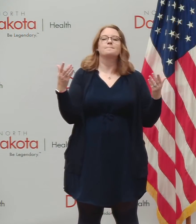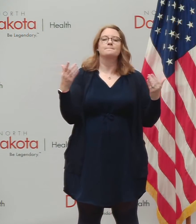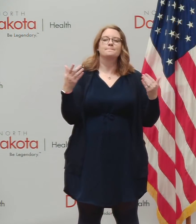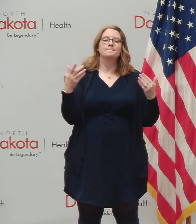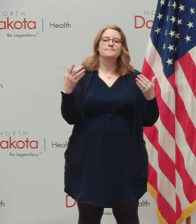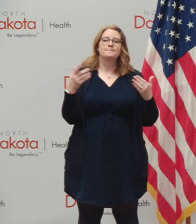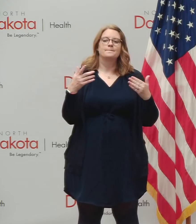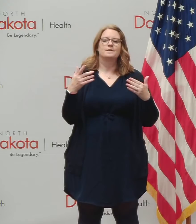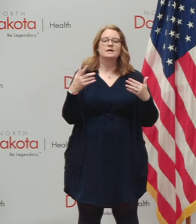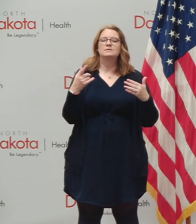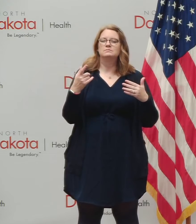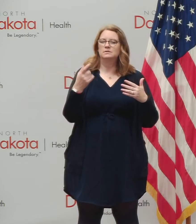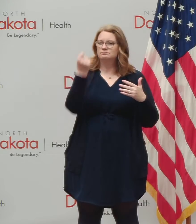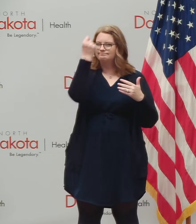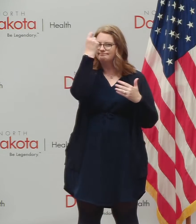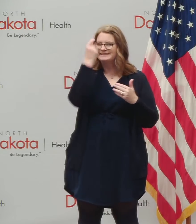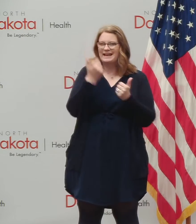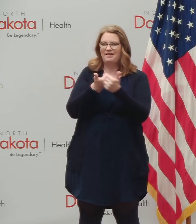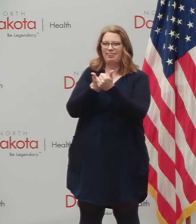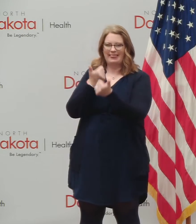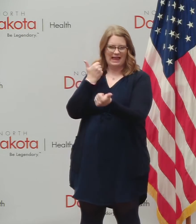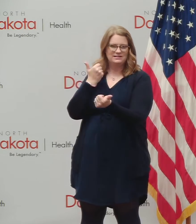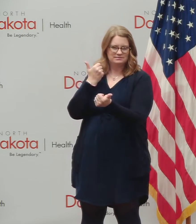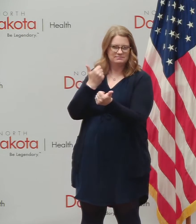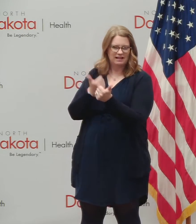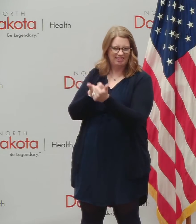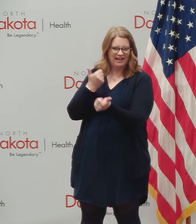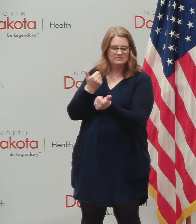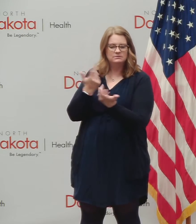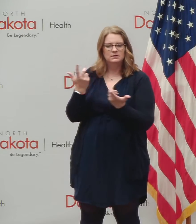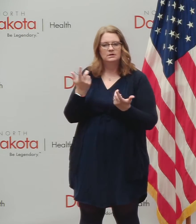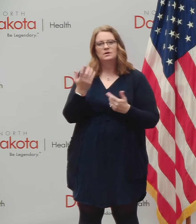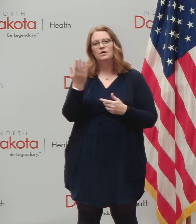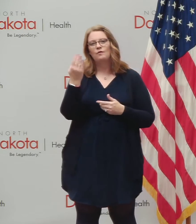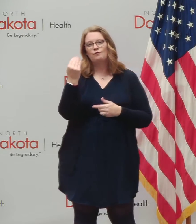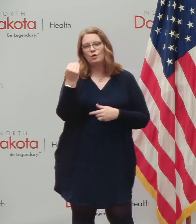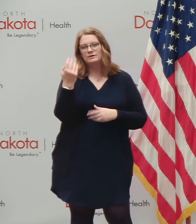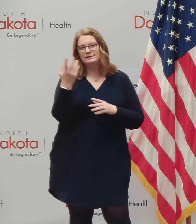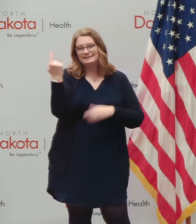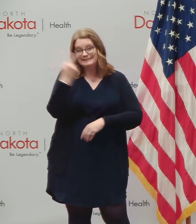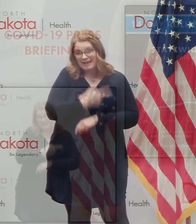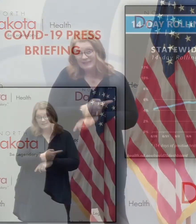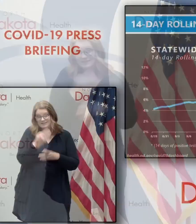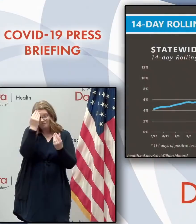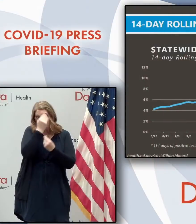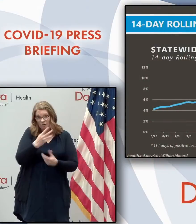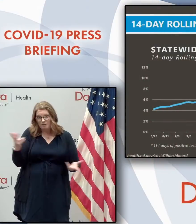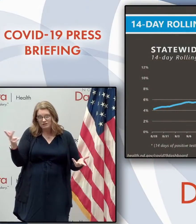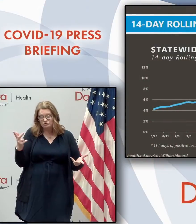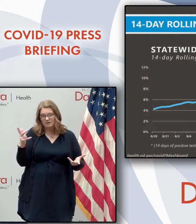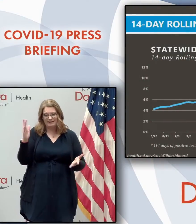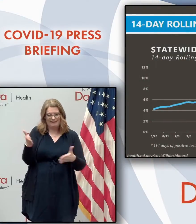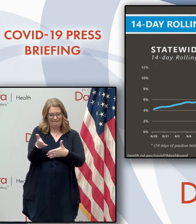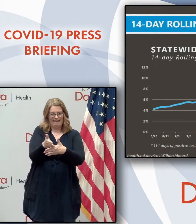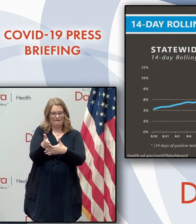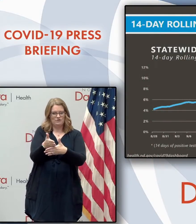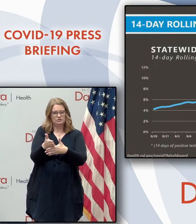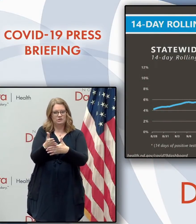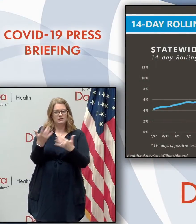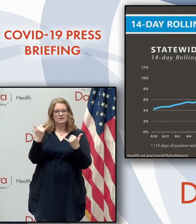it lags a little bit because just the nature of having 14 days worth of data in there, but it's climbed over